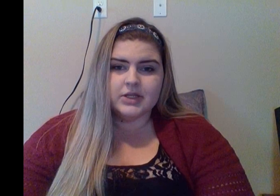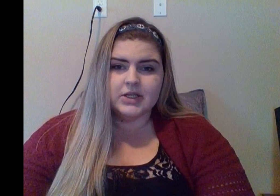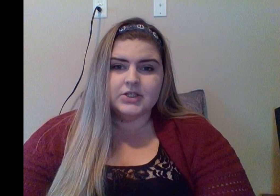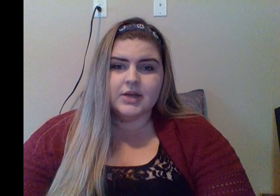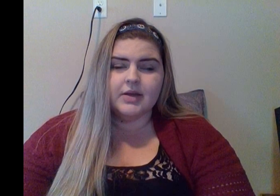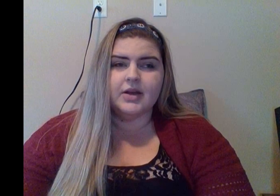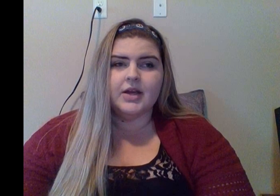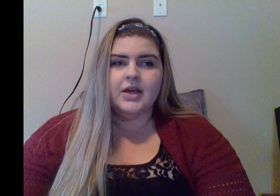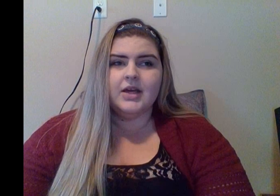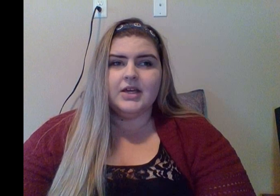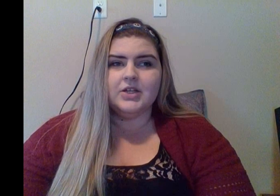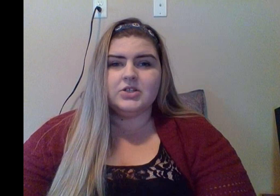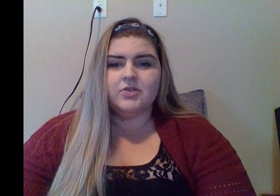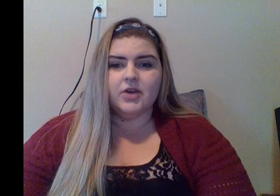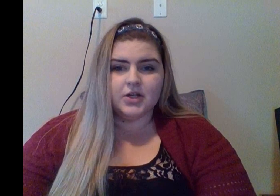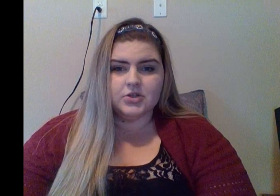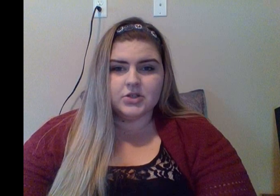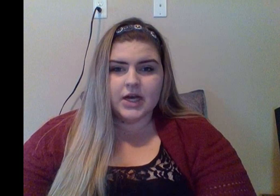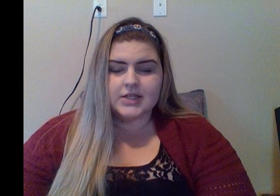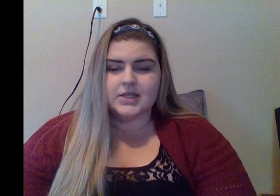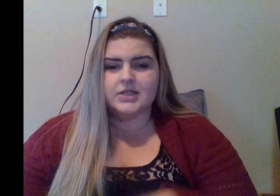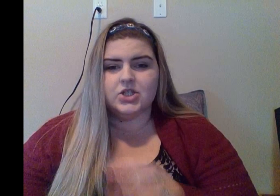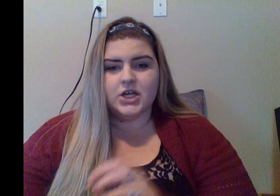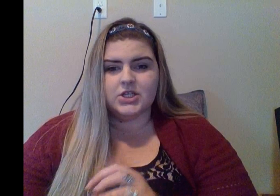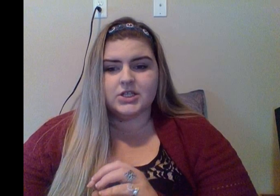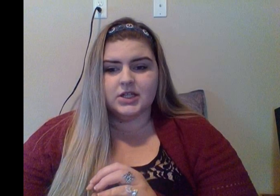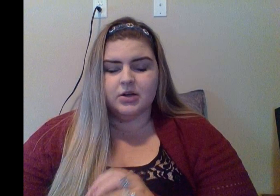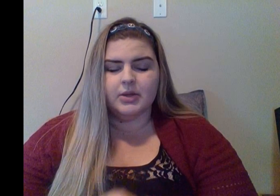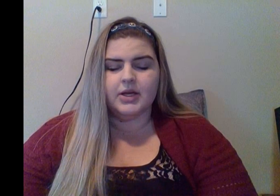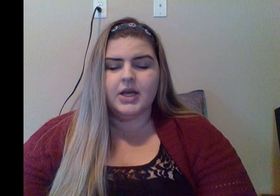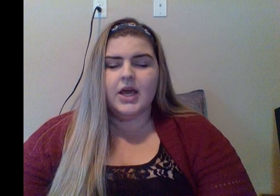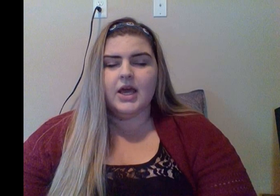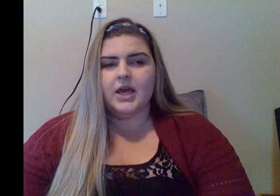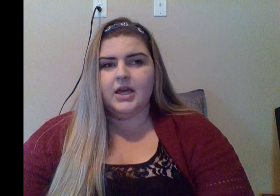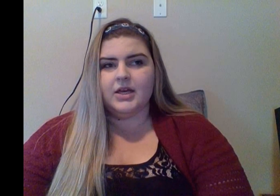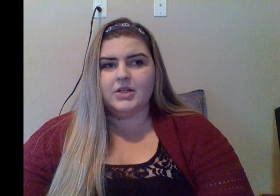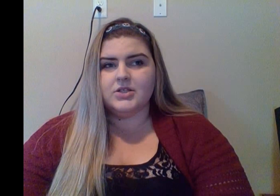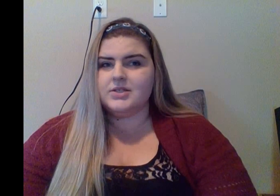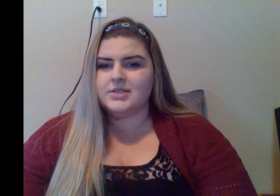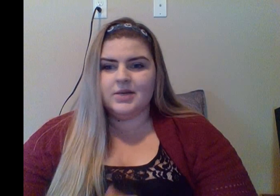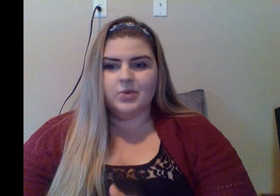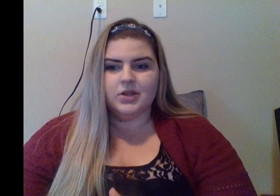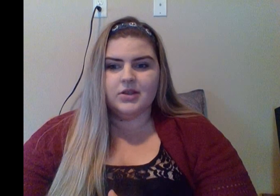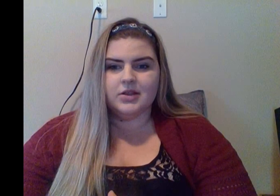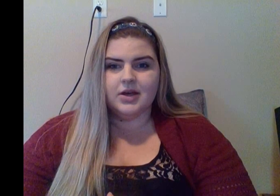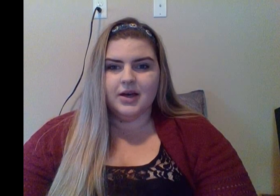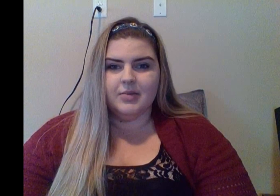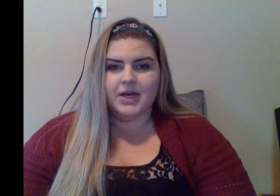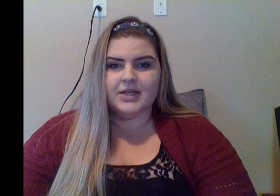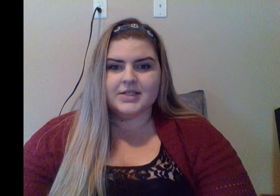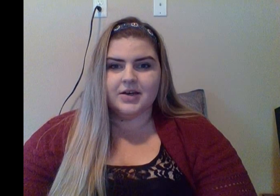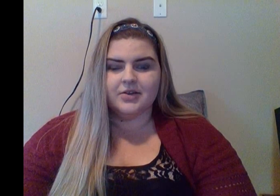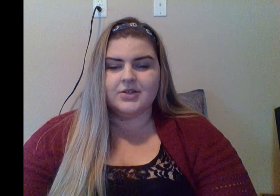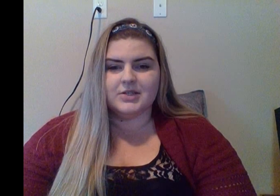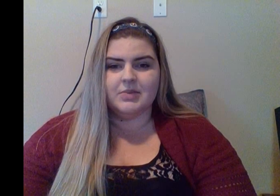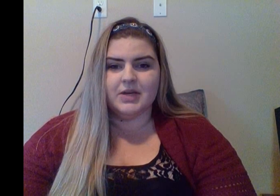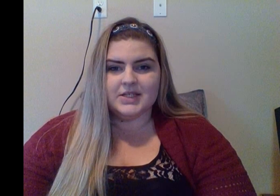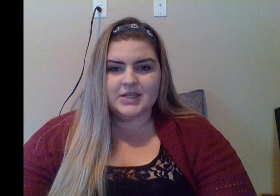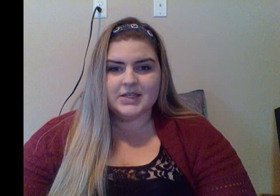Spanish, and then each different country it changes a little bit. And same with ASL, there's the basics,